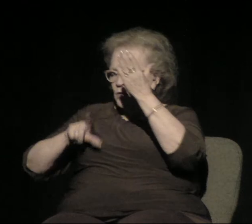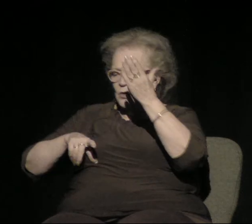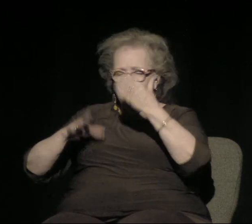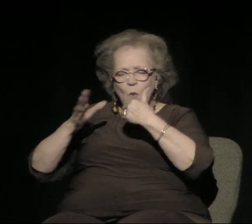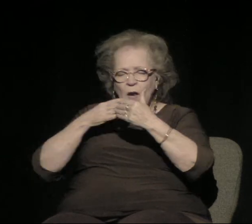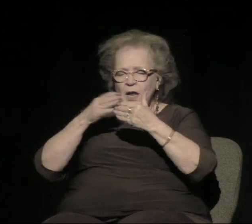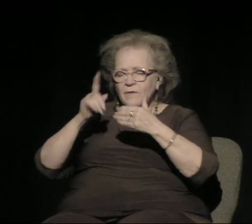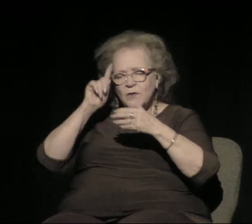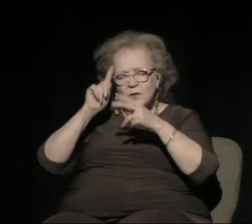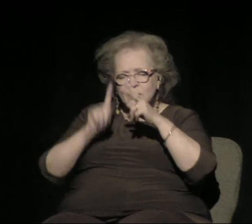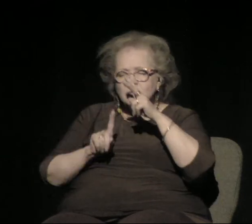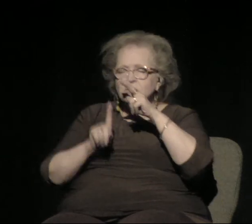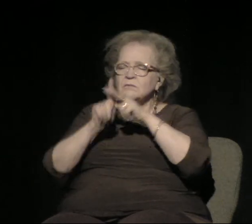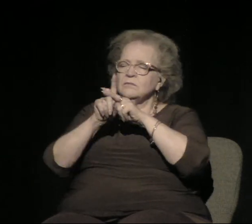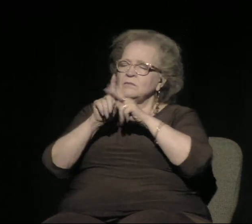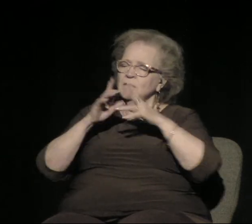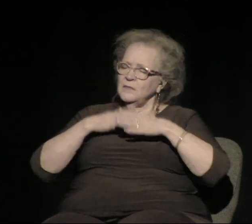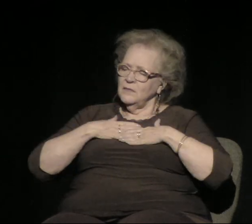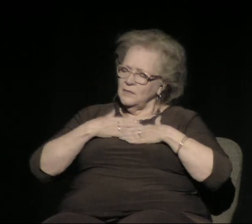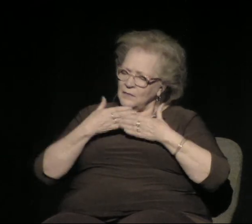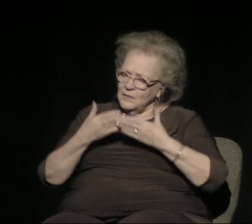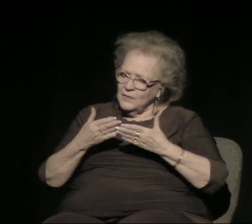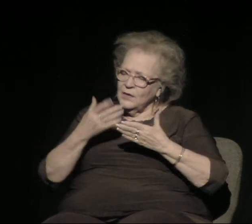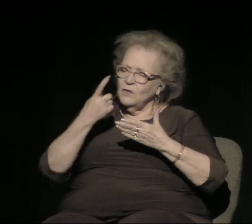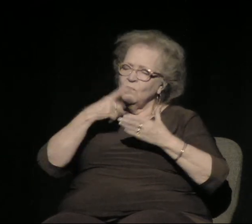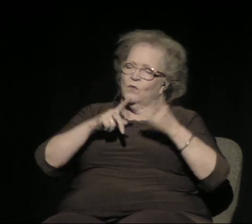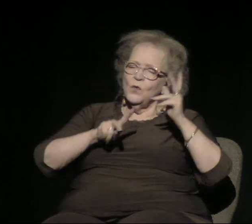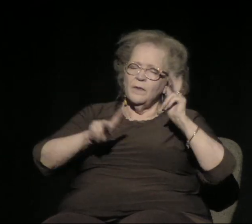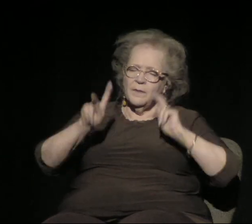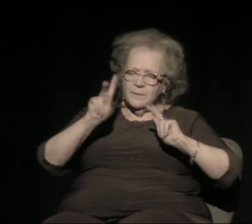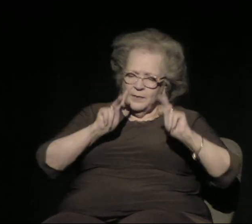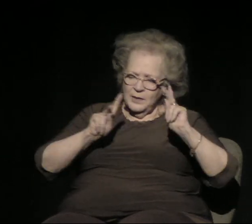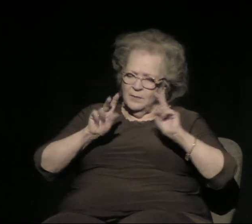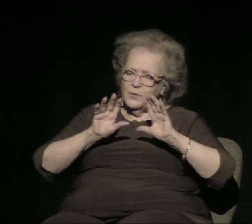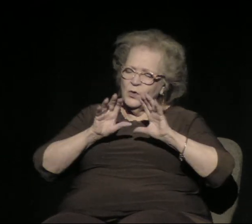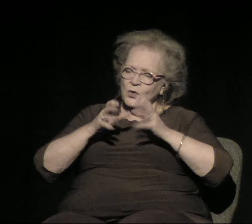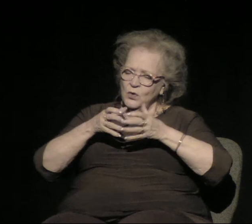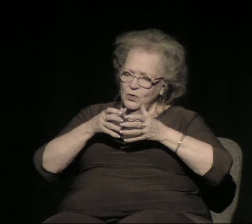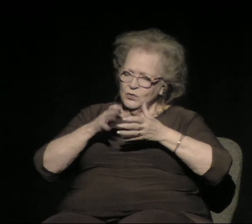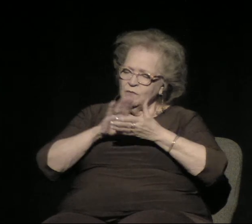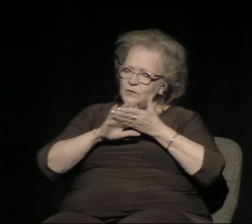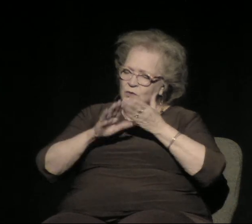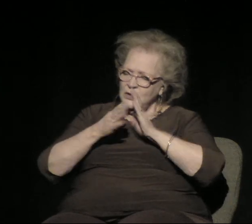your mind, confess it on behalf of our people and ask God to forgive our country.